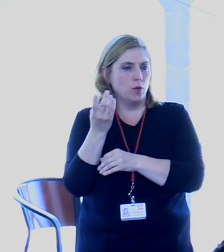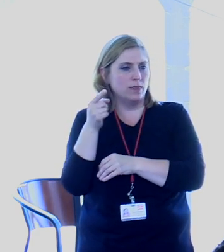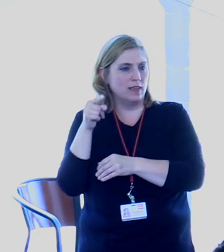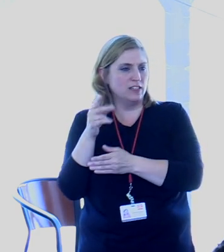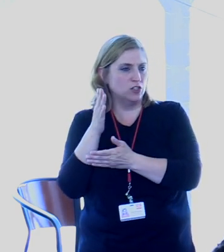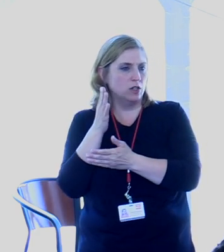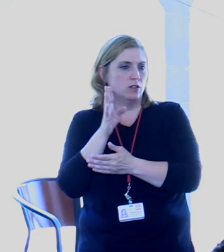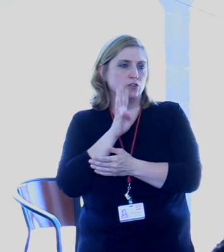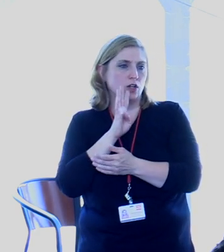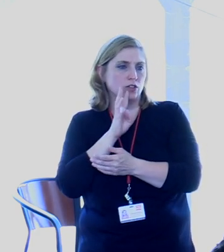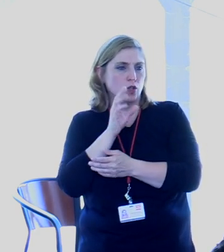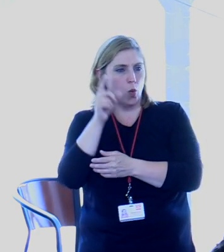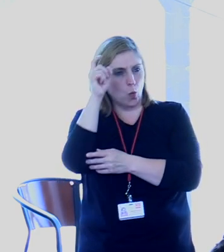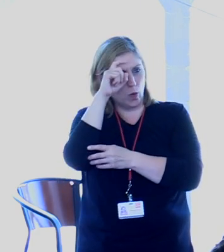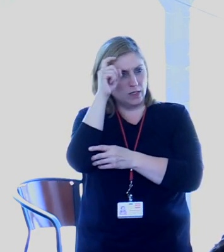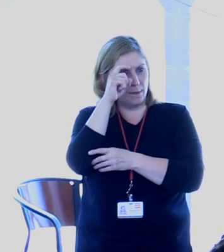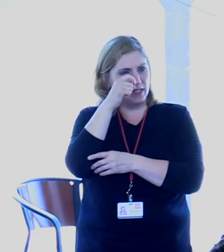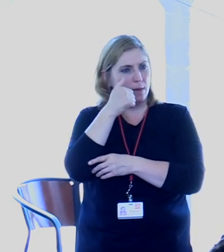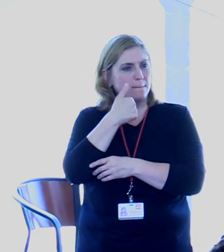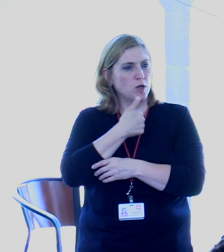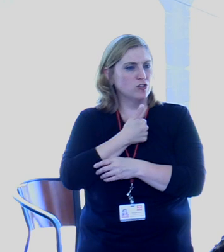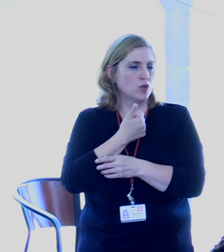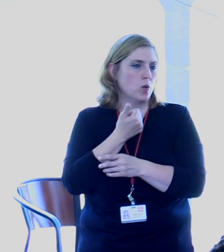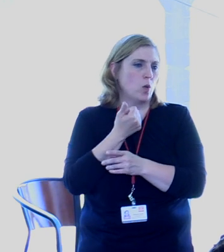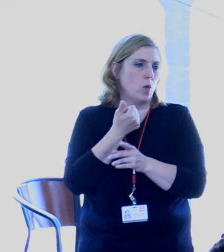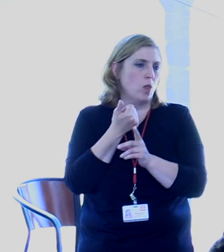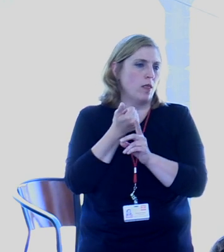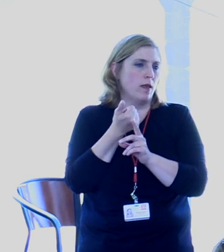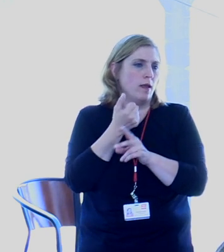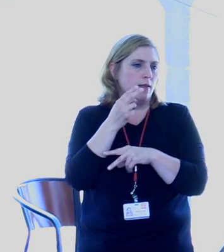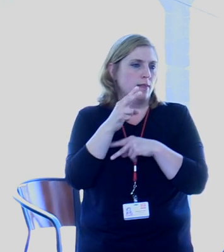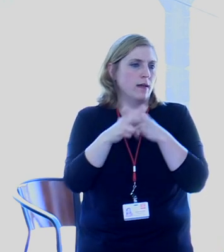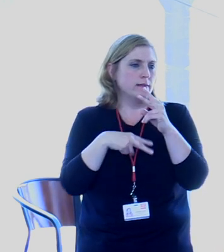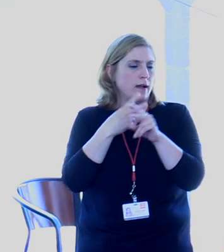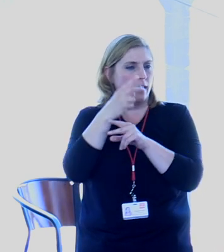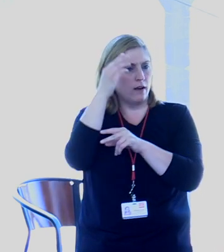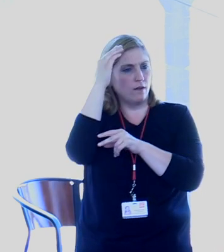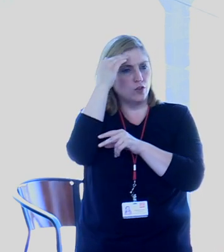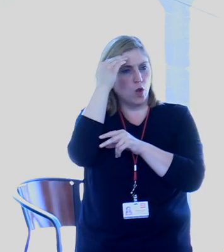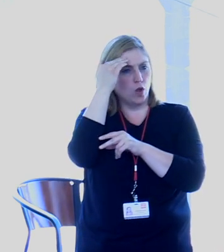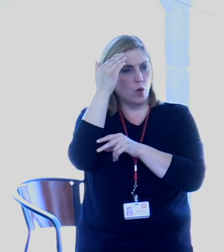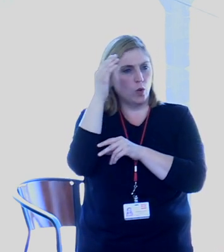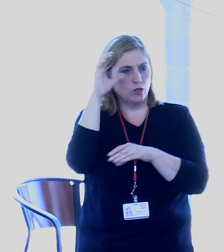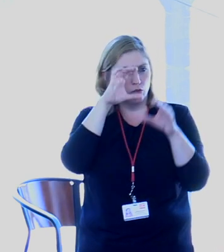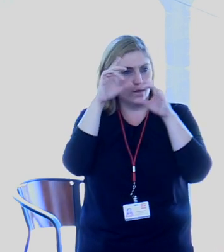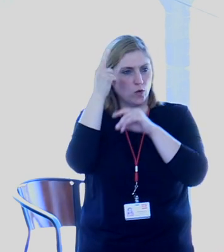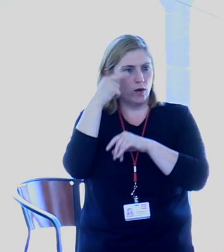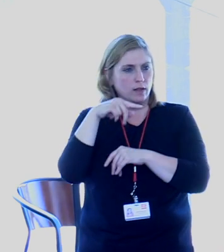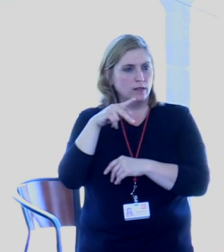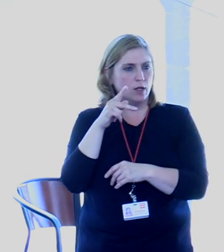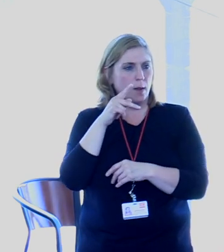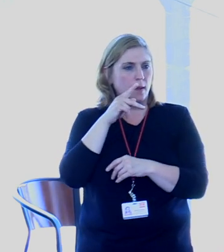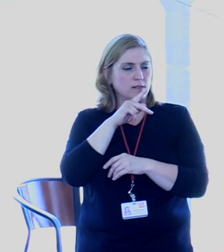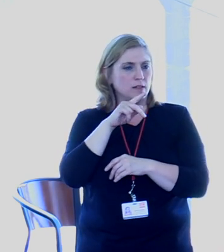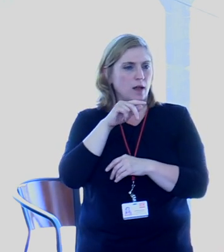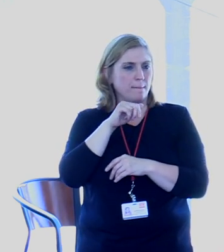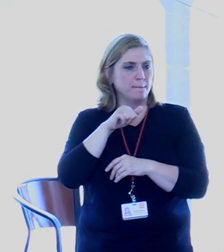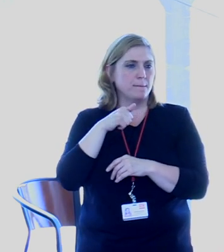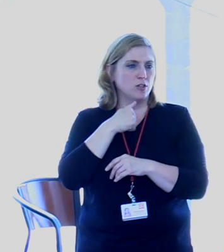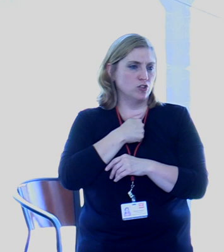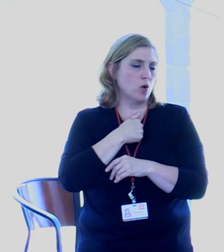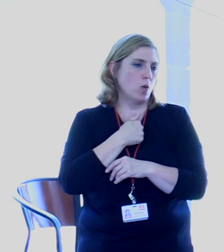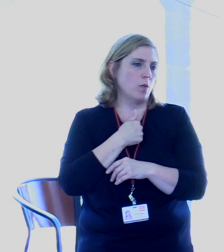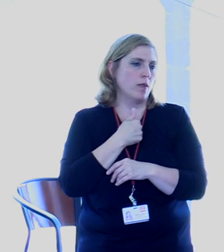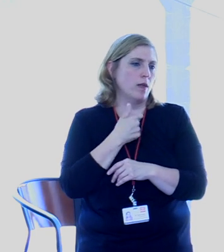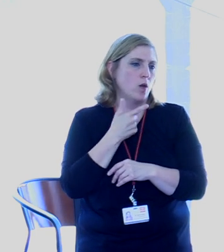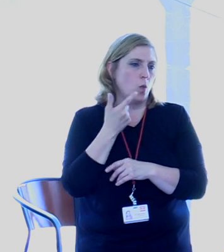that wisdom is personal, okay? The type of knowledge that we're seeking is personal, which is to say,